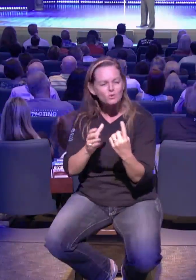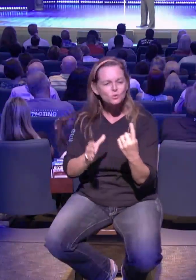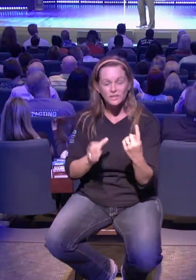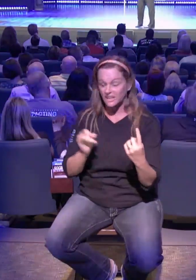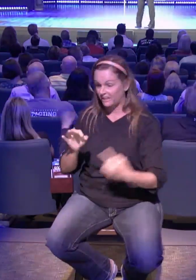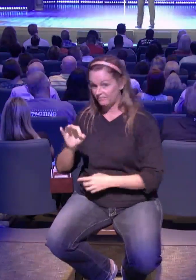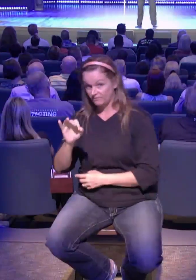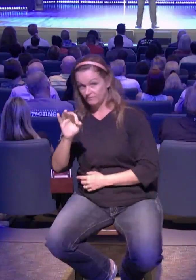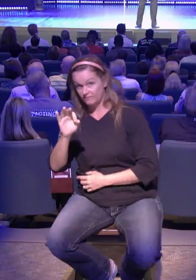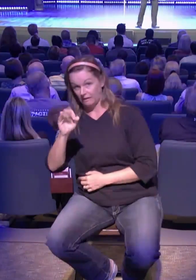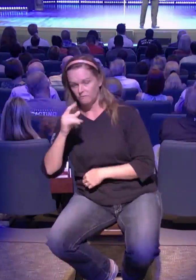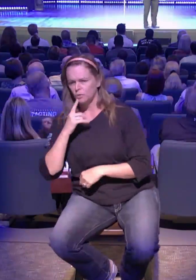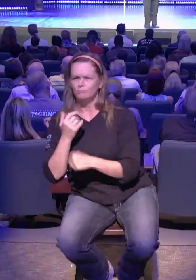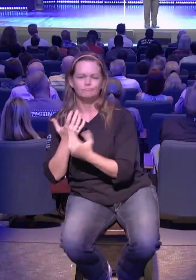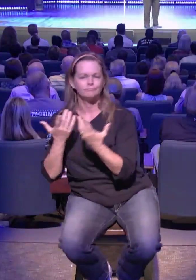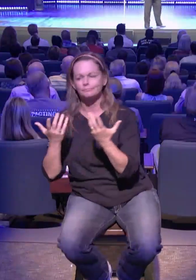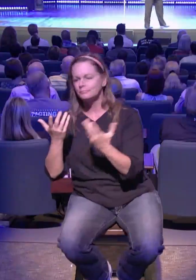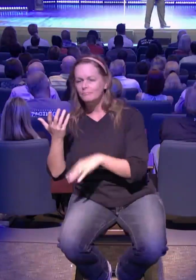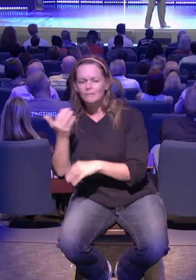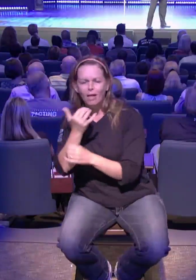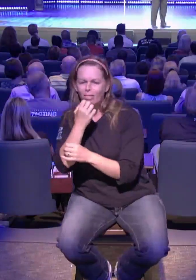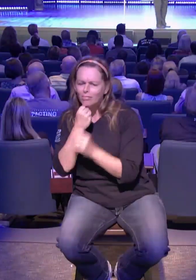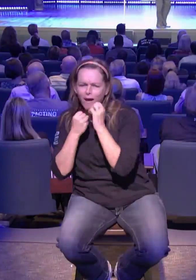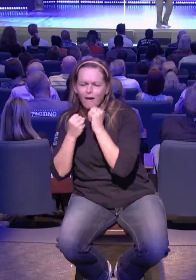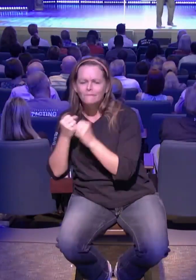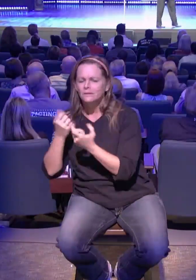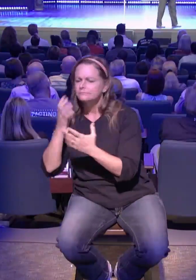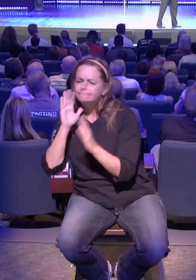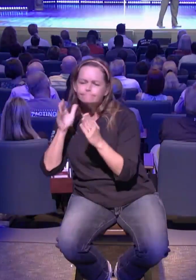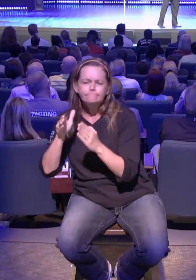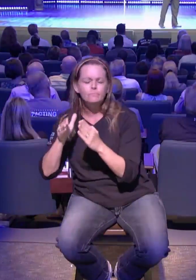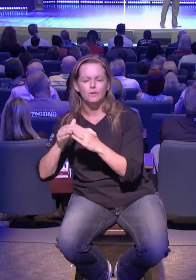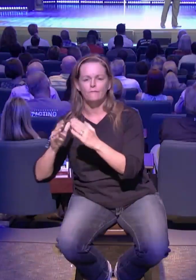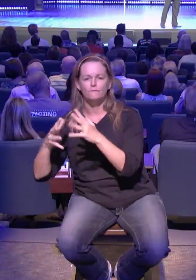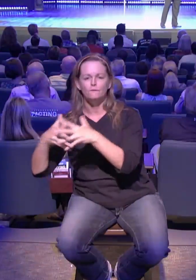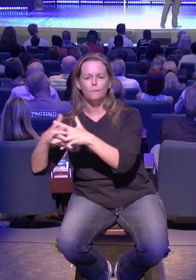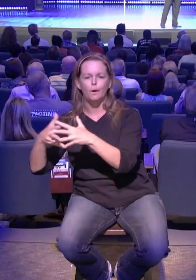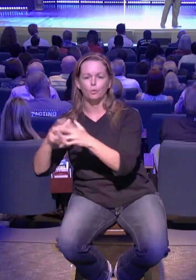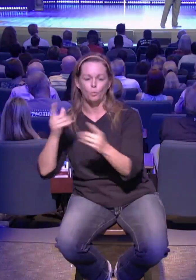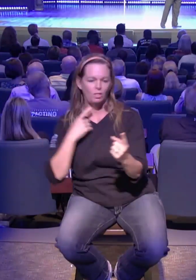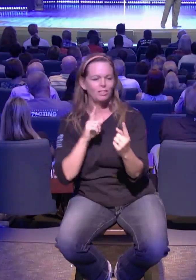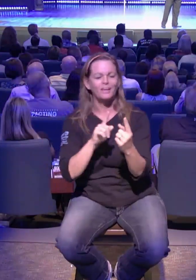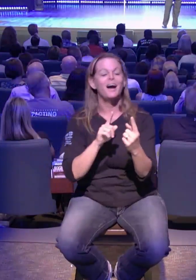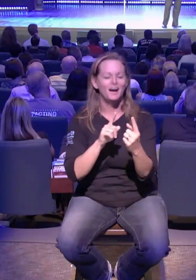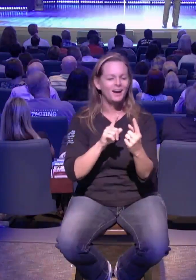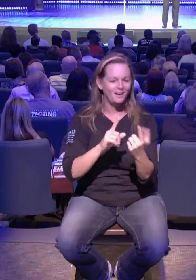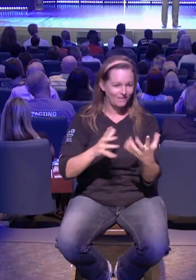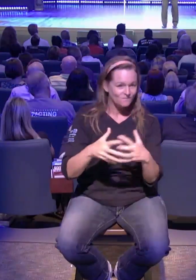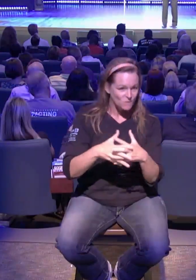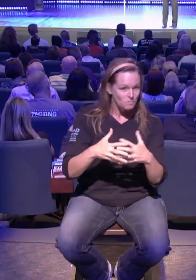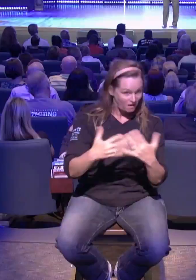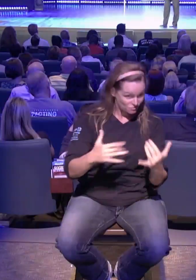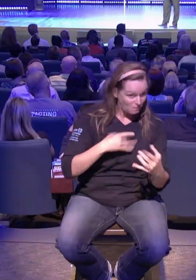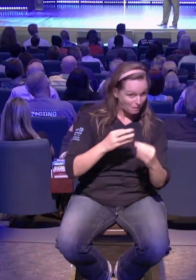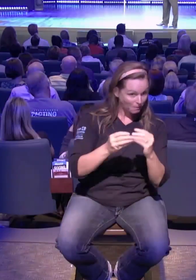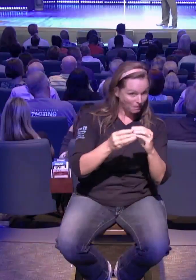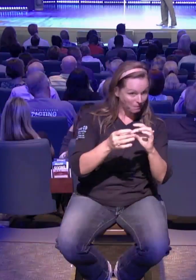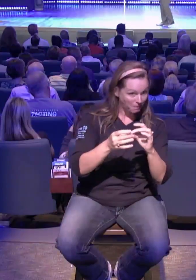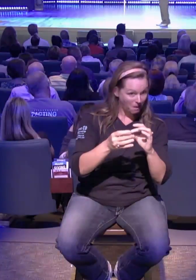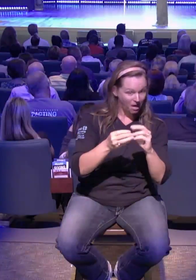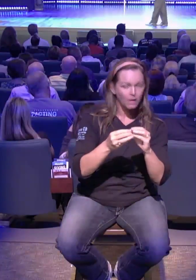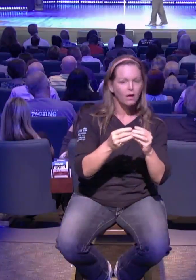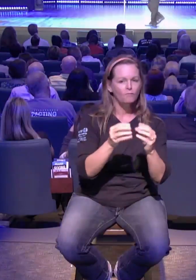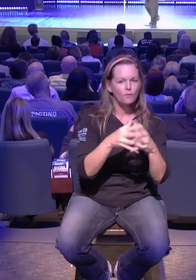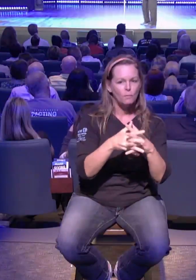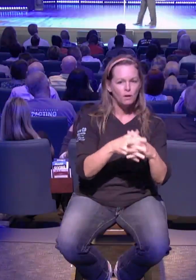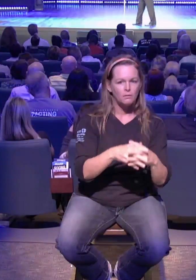you cannot contain it. It will work its way out. It will work its way in to your conversations. People should know